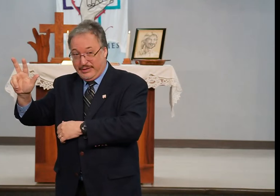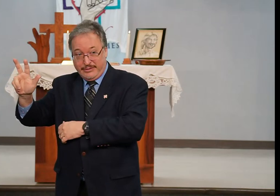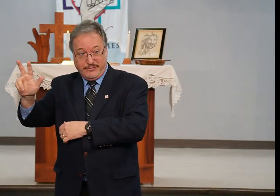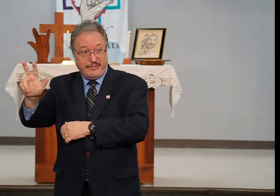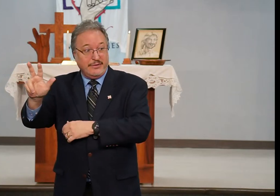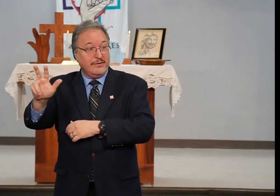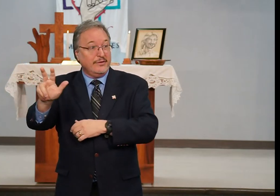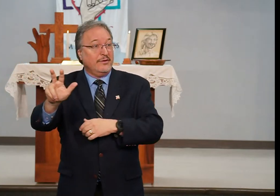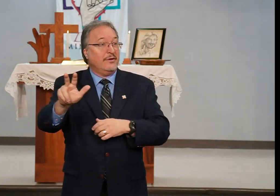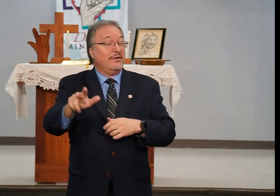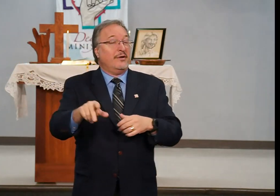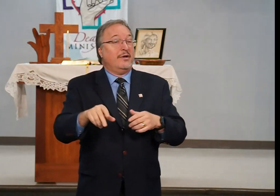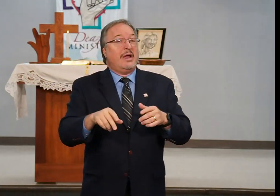chapter 8, verses 1 through 3.